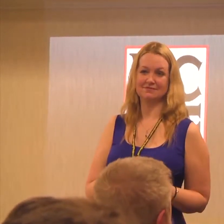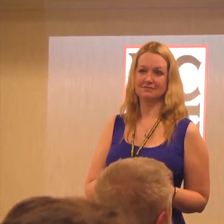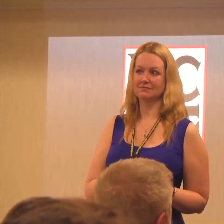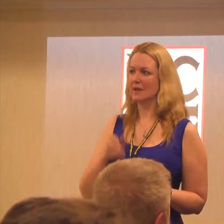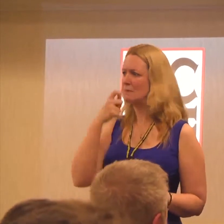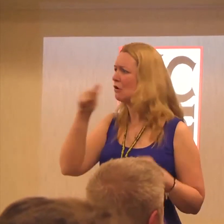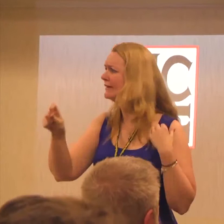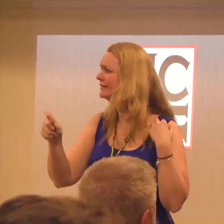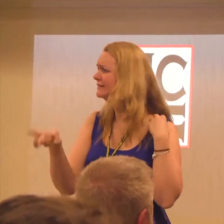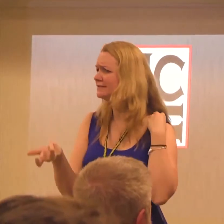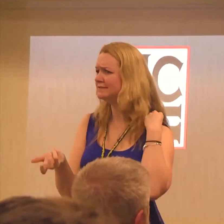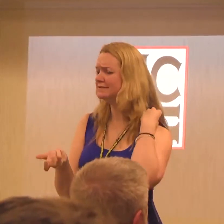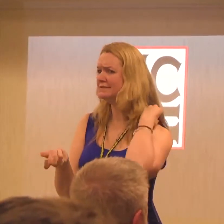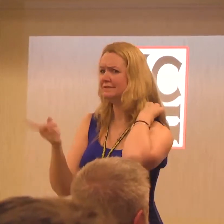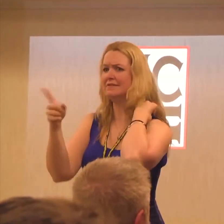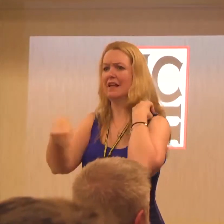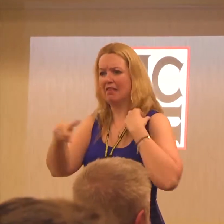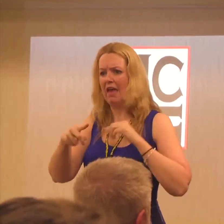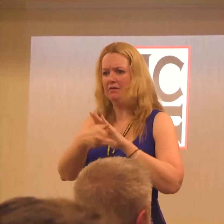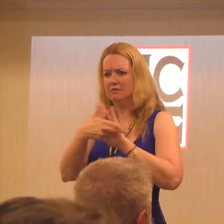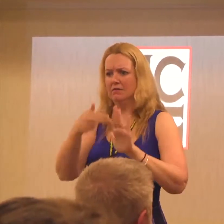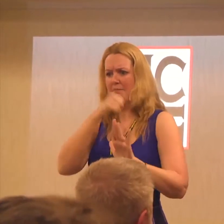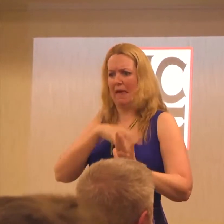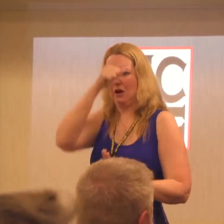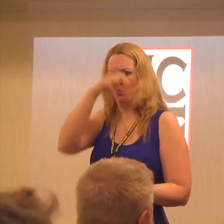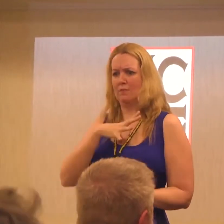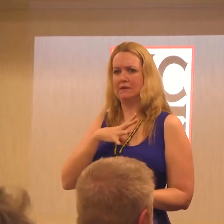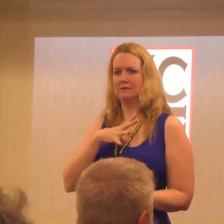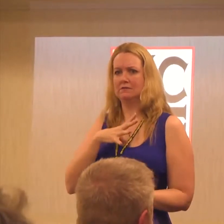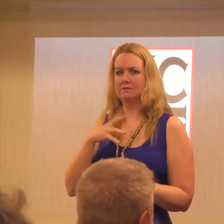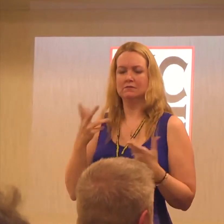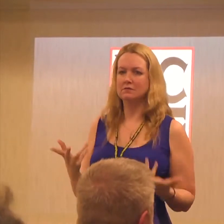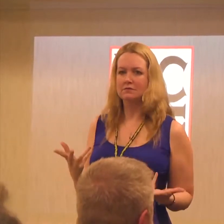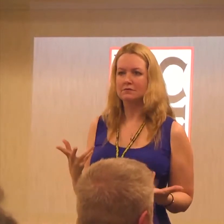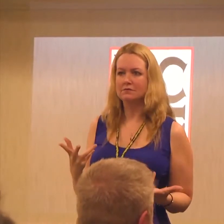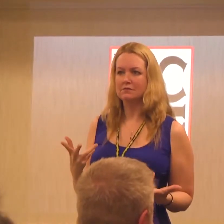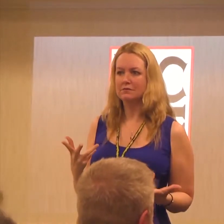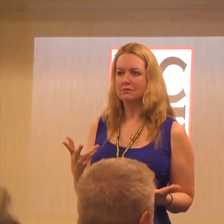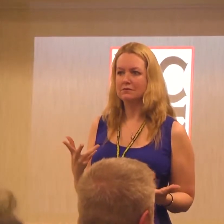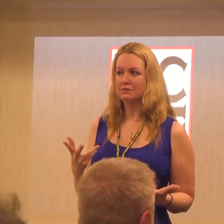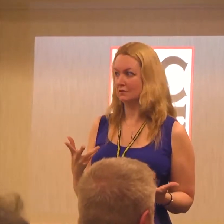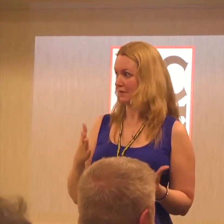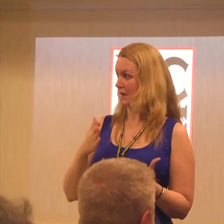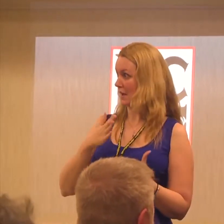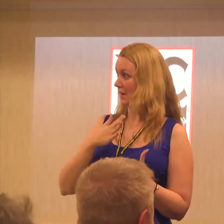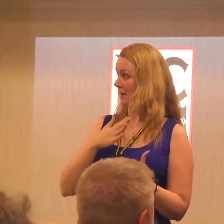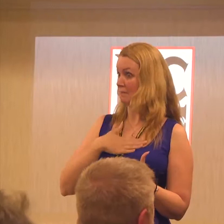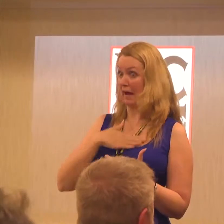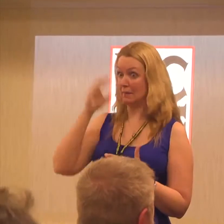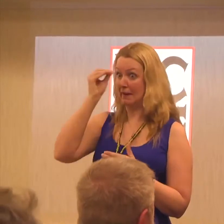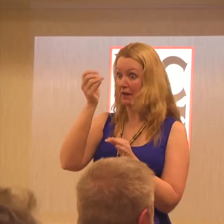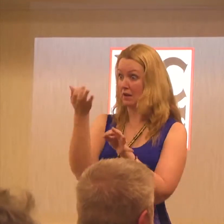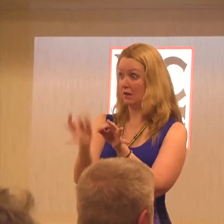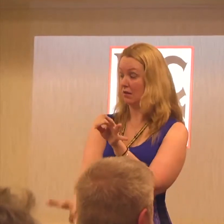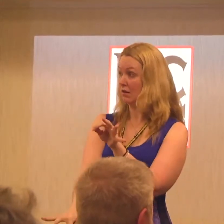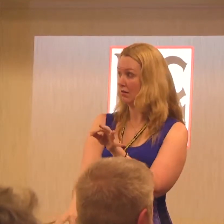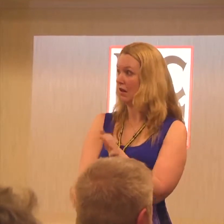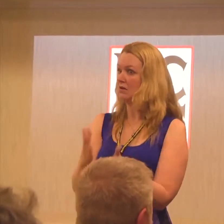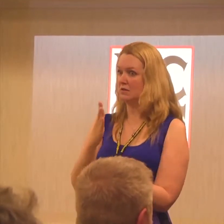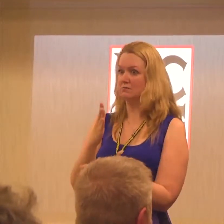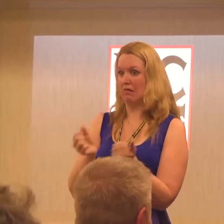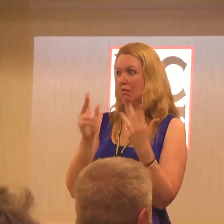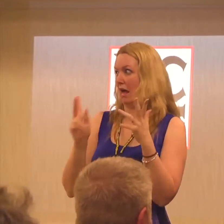Period. They are a man or a woman. Is my approach too simplistic? I can tell it is for